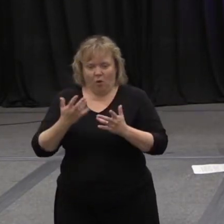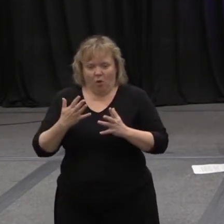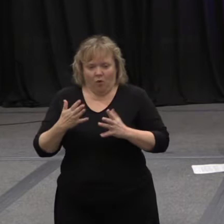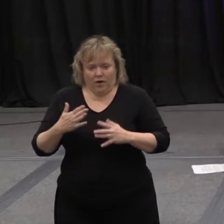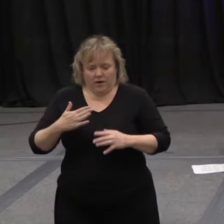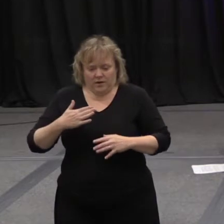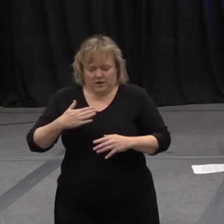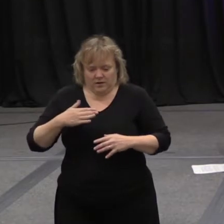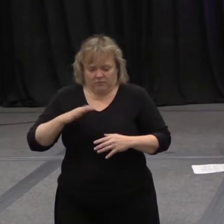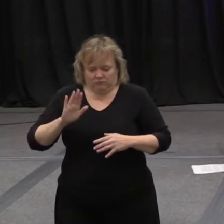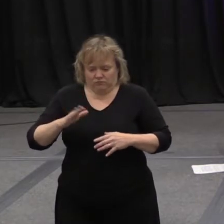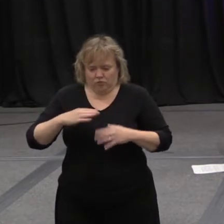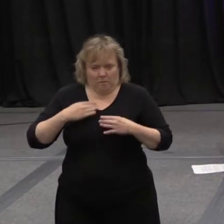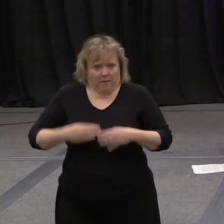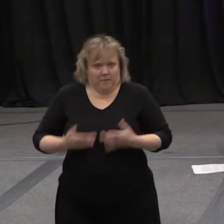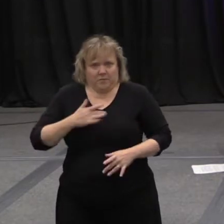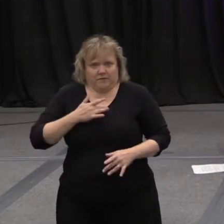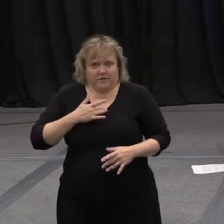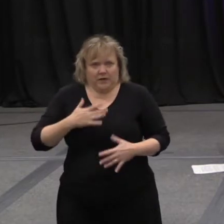somewhere.